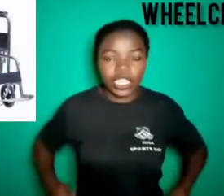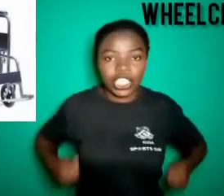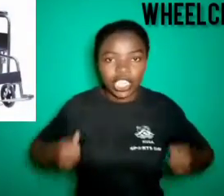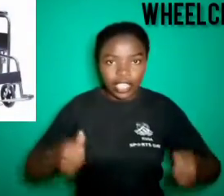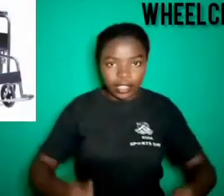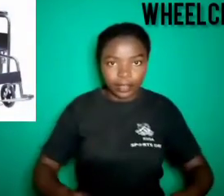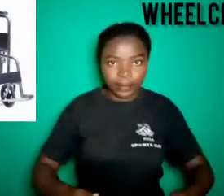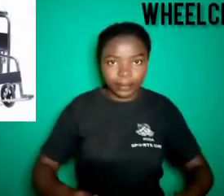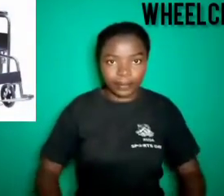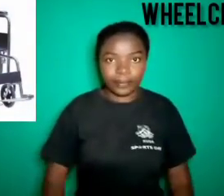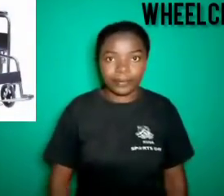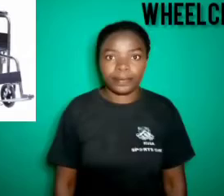wheelchair,